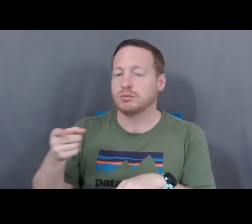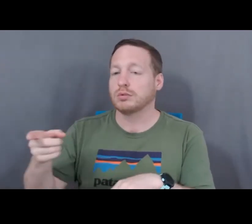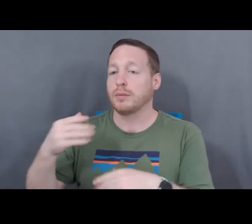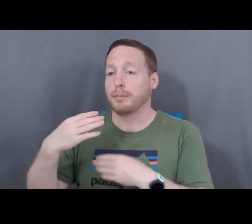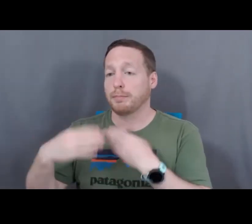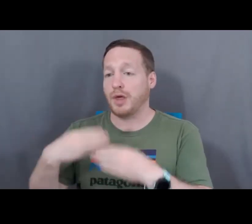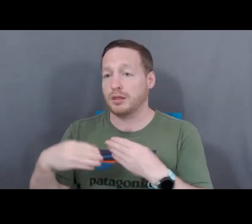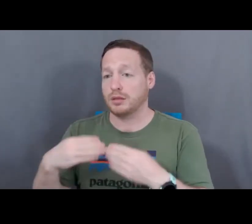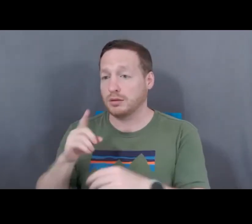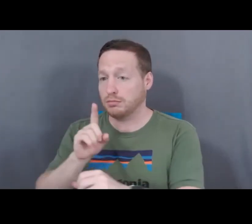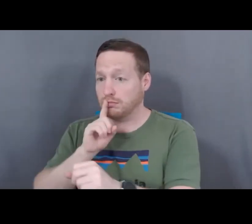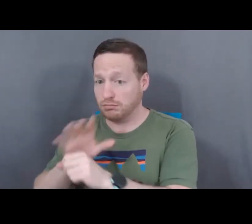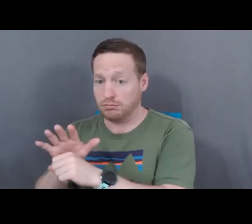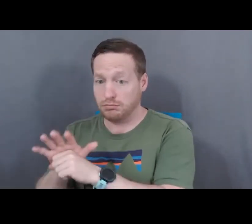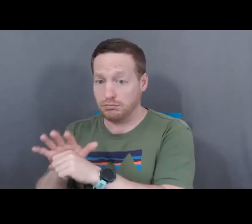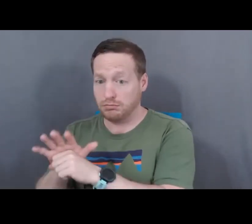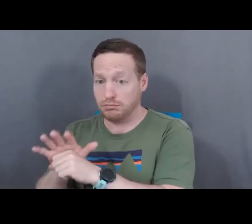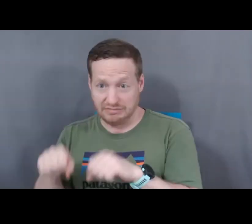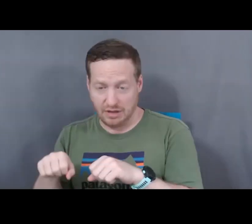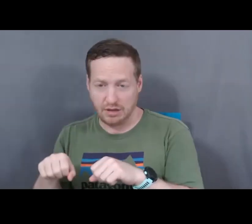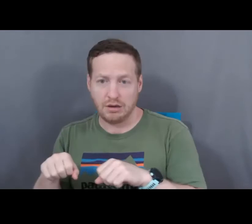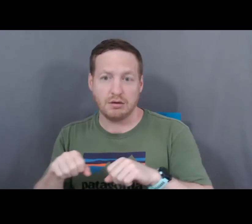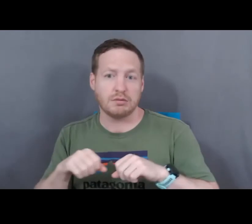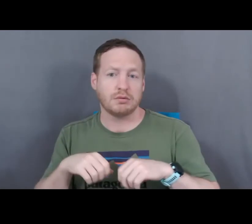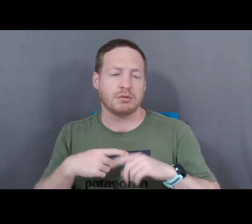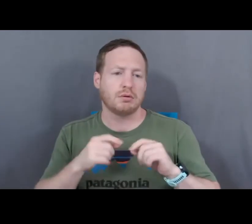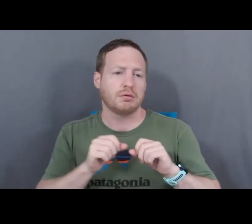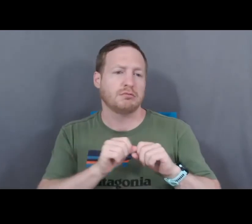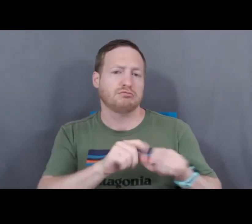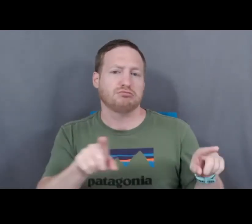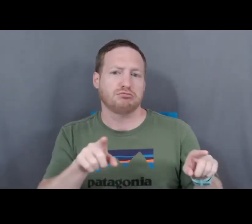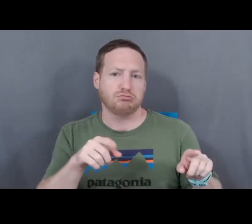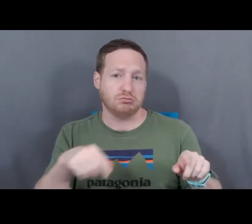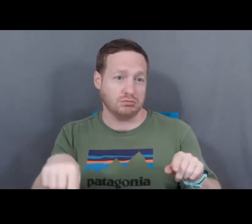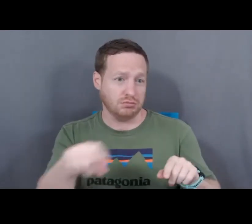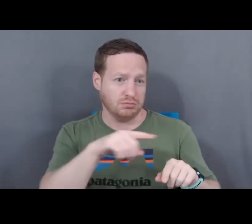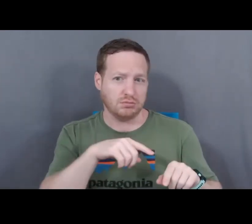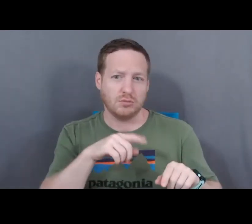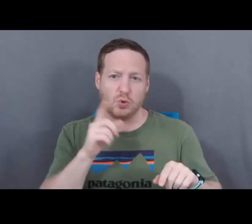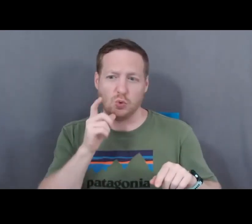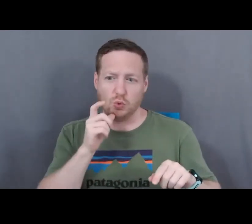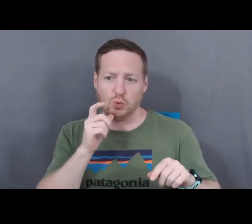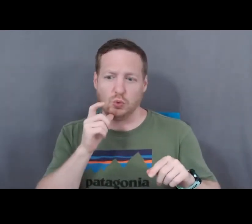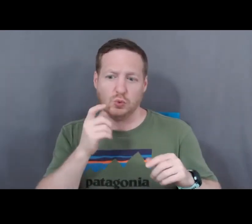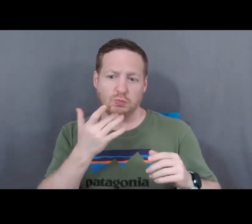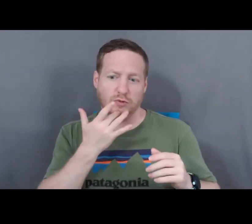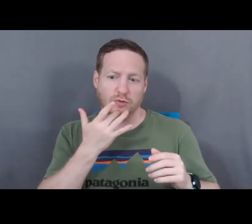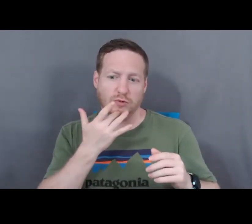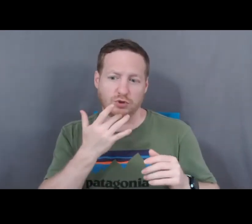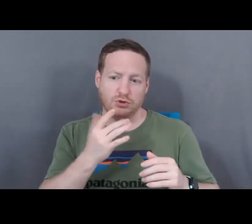we have to hold off on this question only because Bethany will have to make a commitment, find out if people can make a commitment who are already